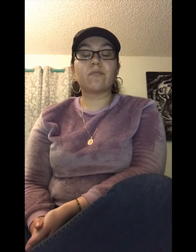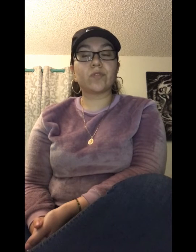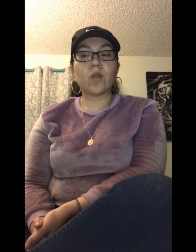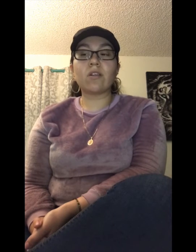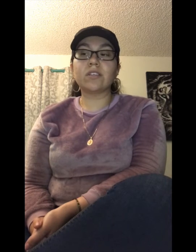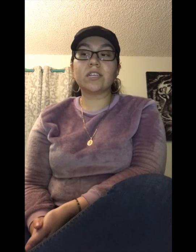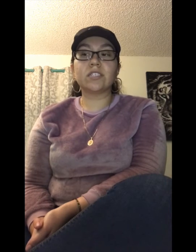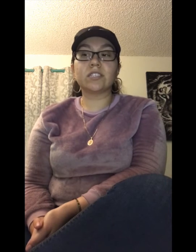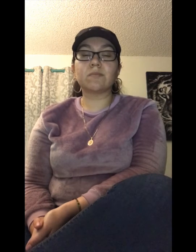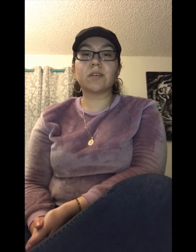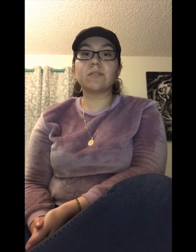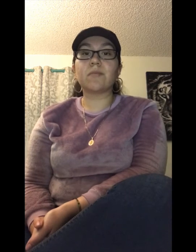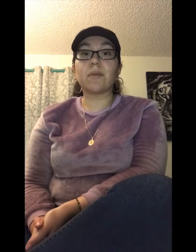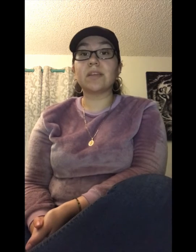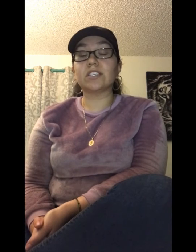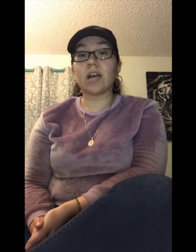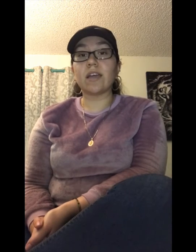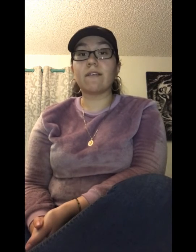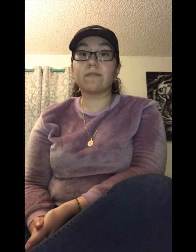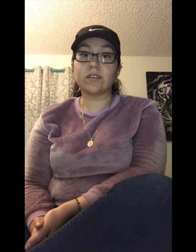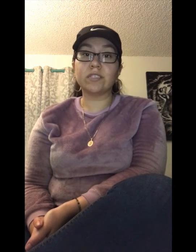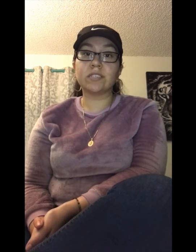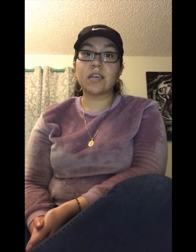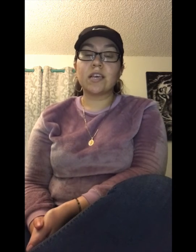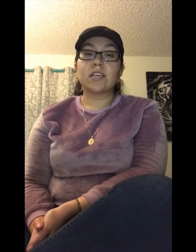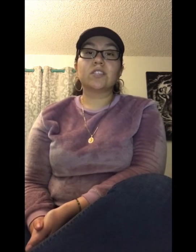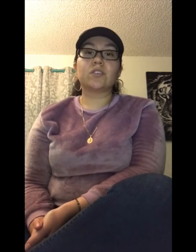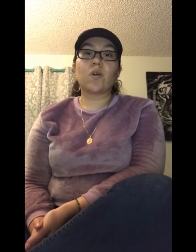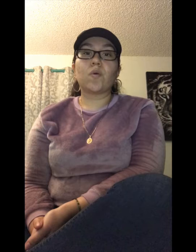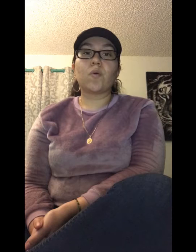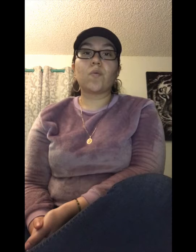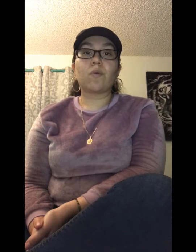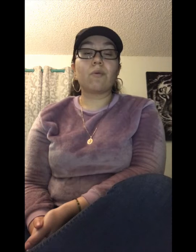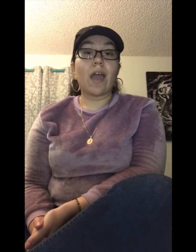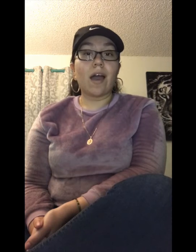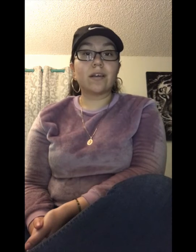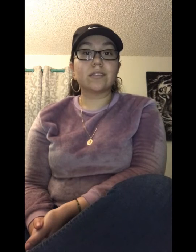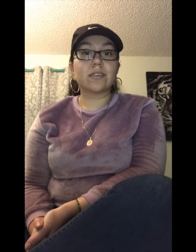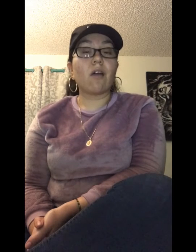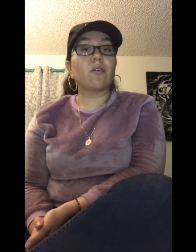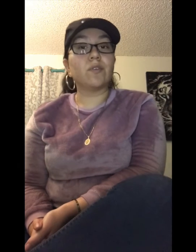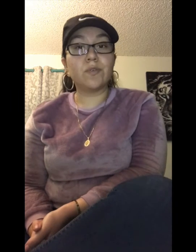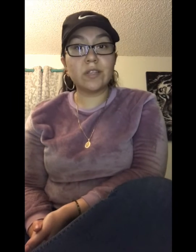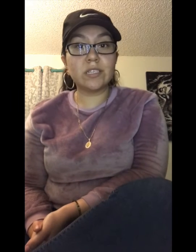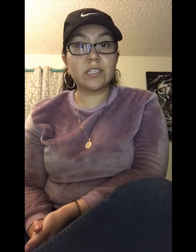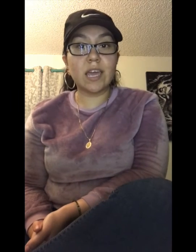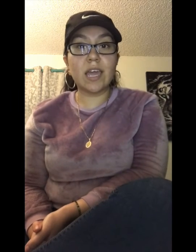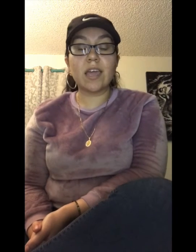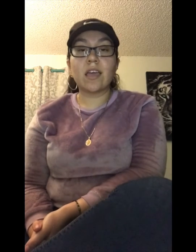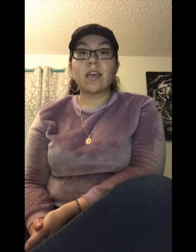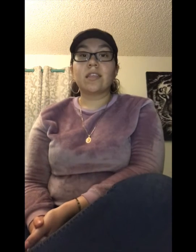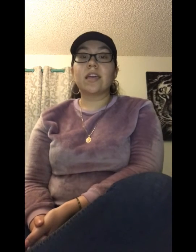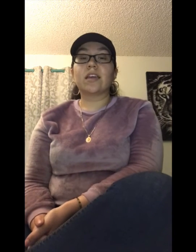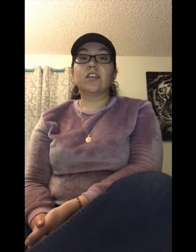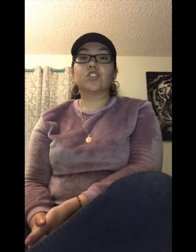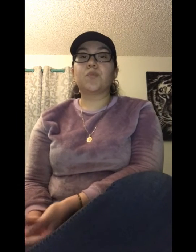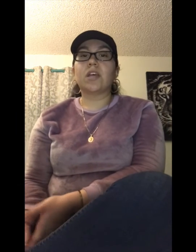throughout our sessions, sometimes they might be shy at first. So when we ask, how are you feeling today? They can express